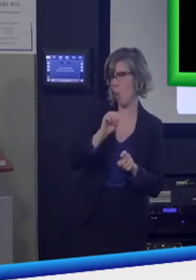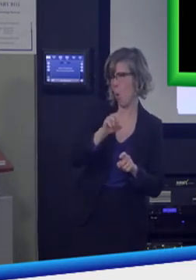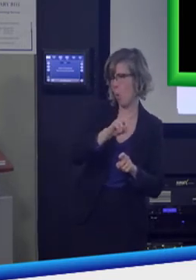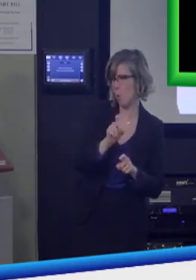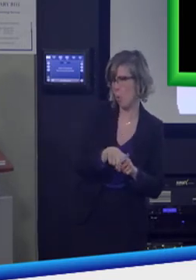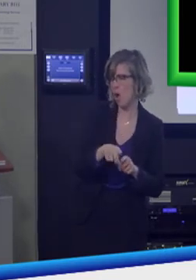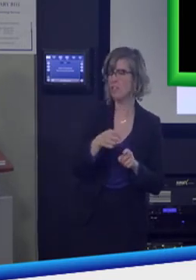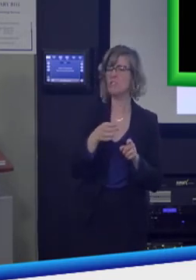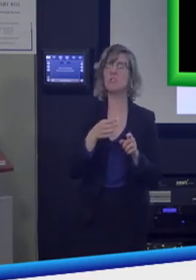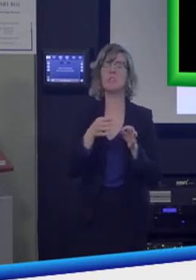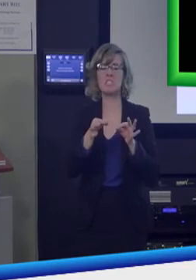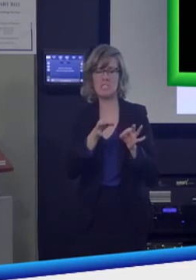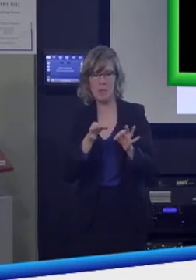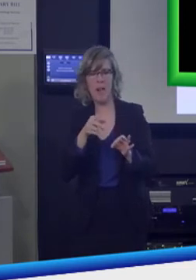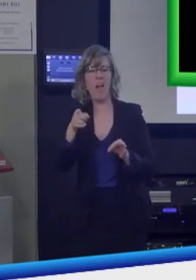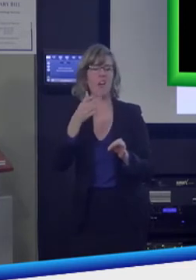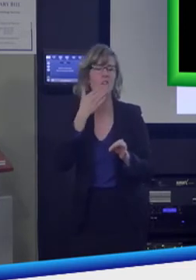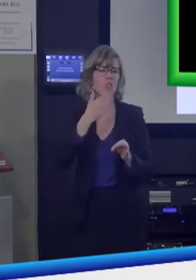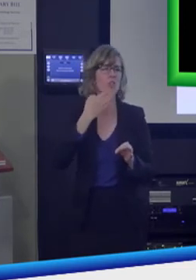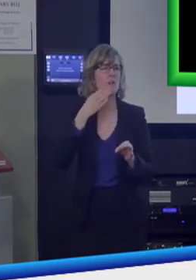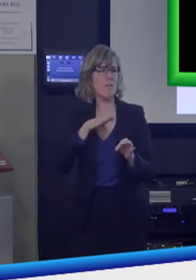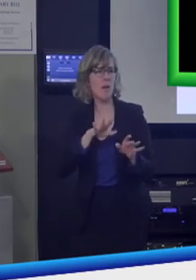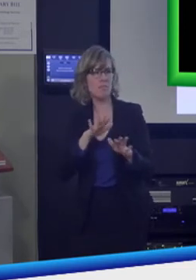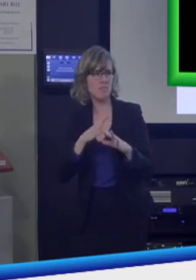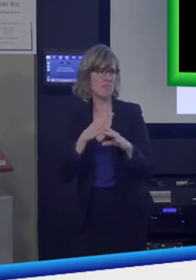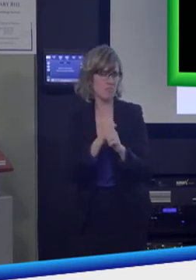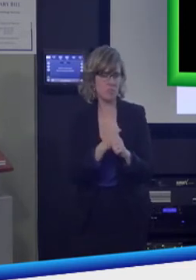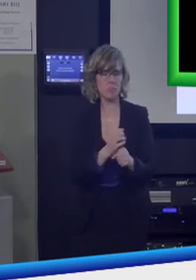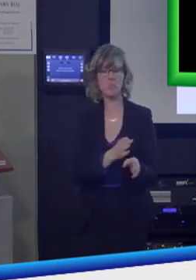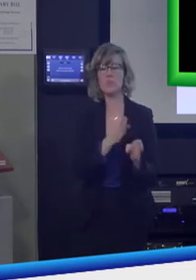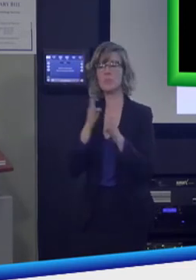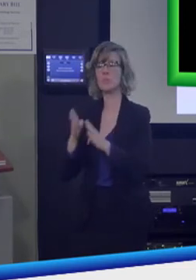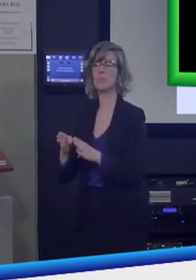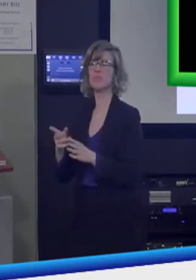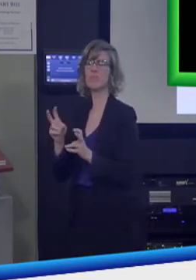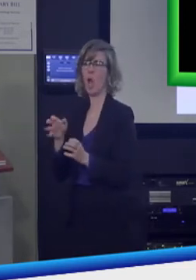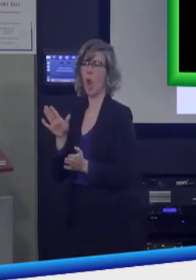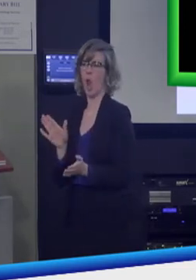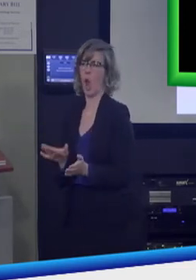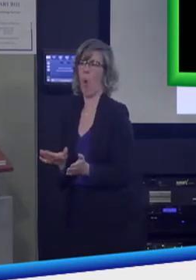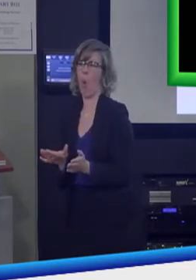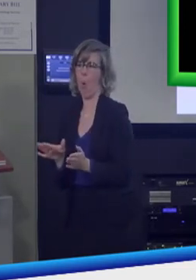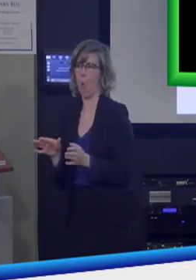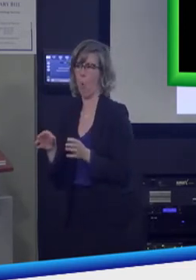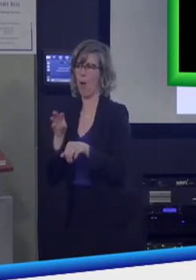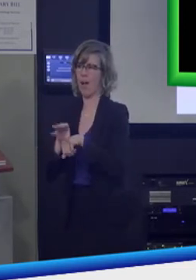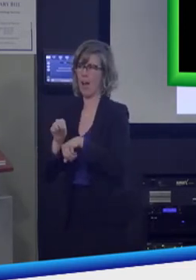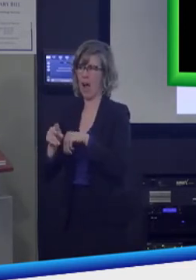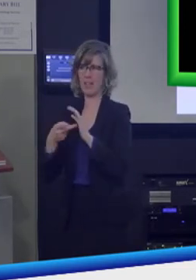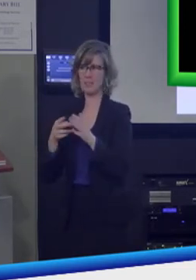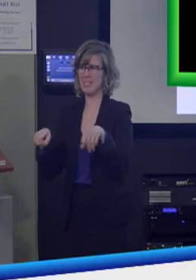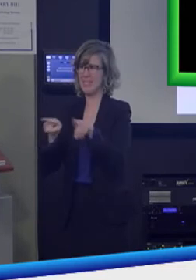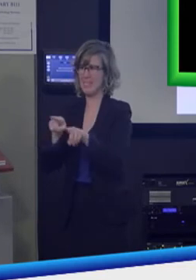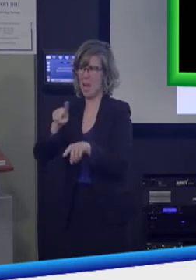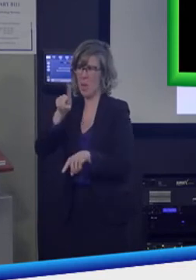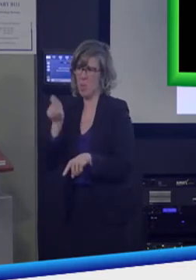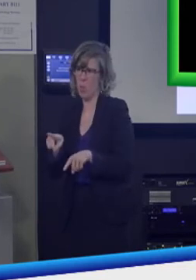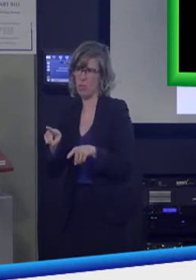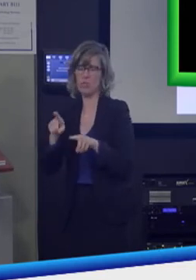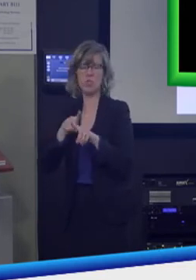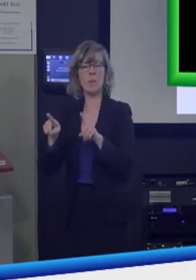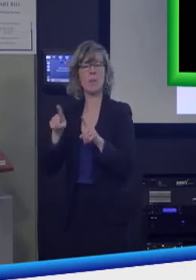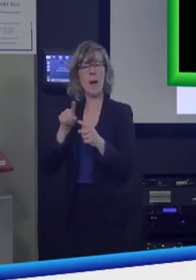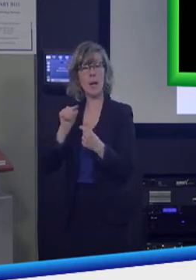bad, and then we summarize the logic. The low guidance students were asked the same question, but they didn't get